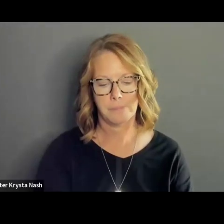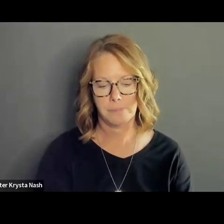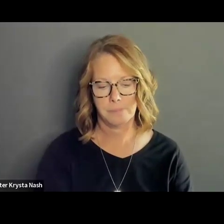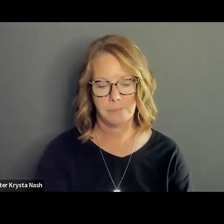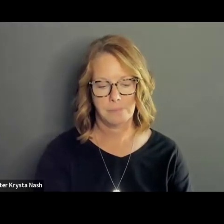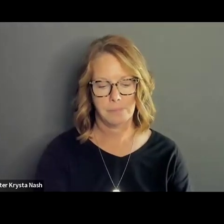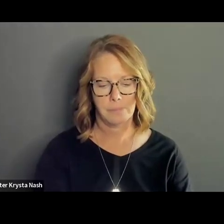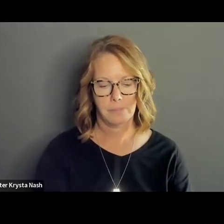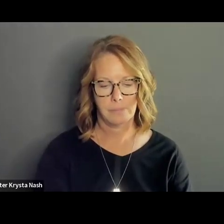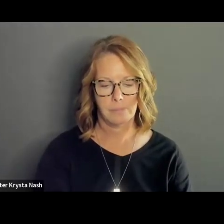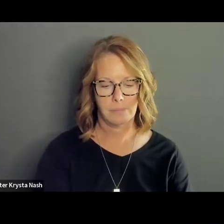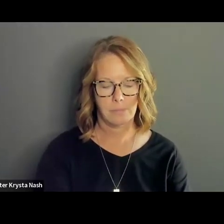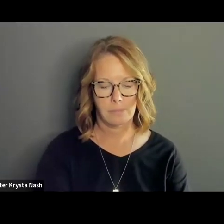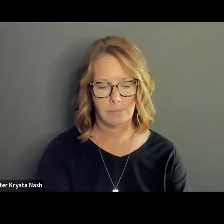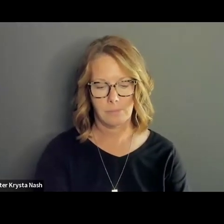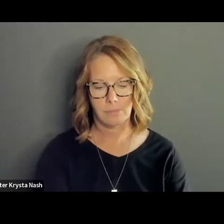Um,